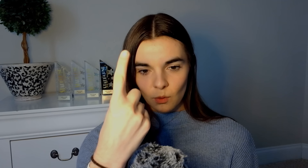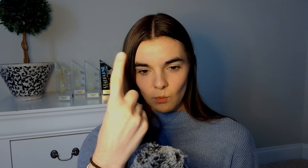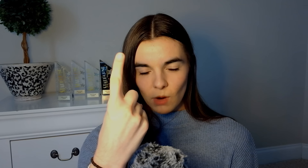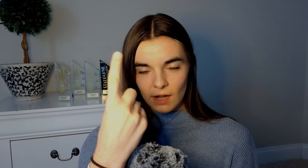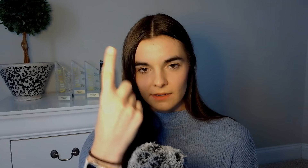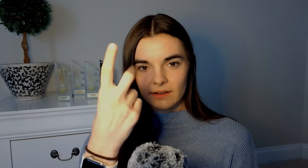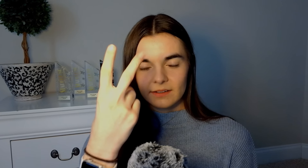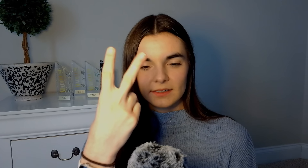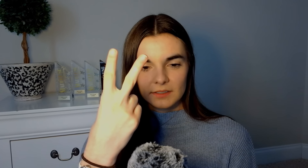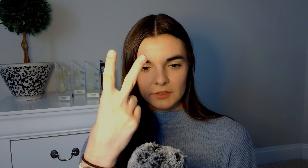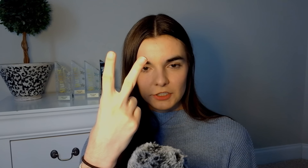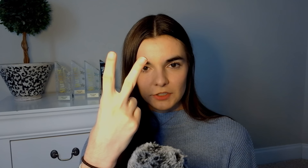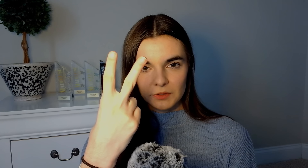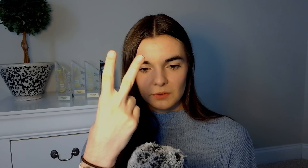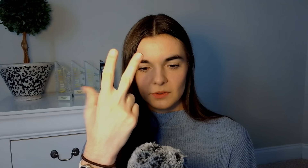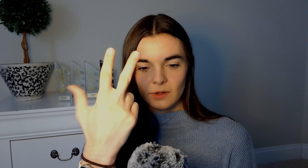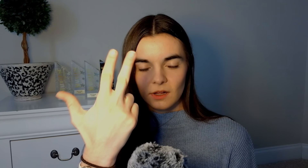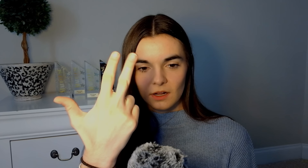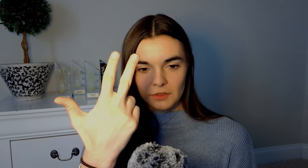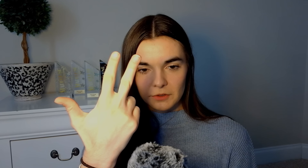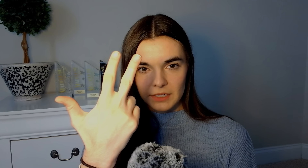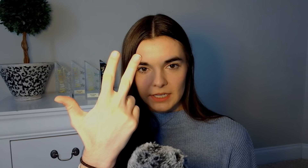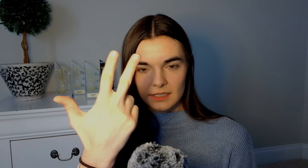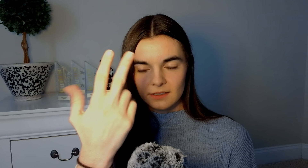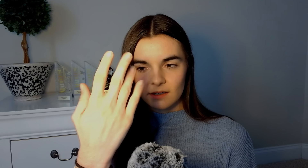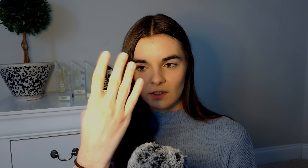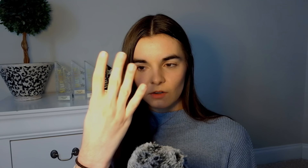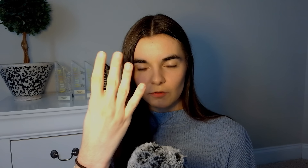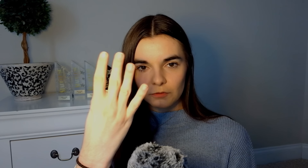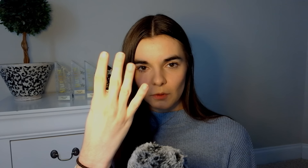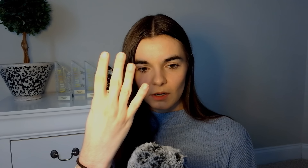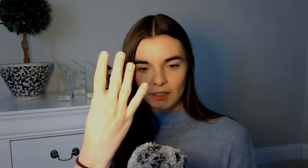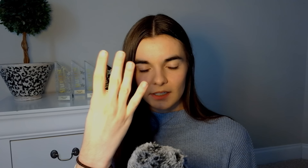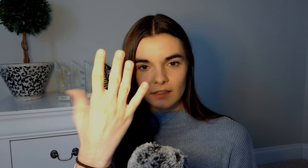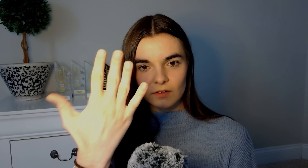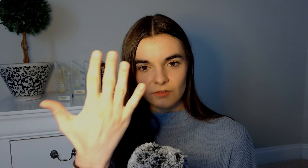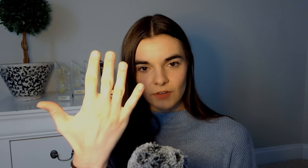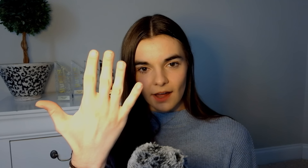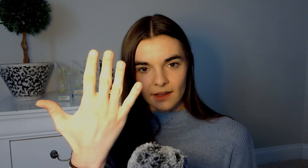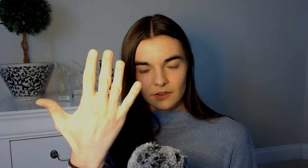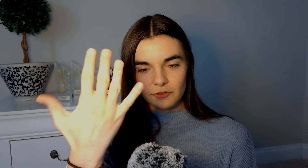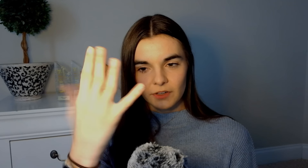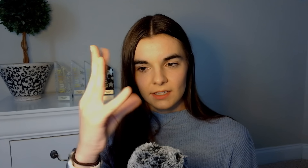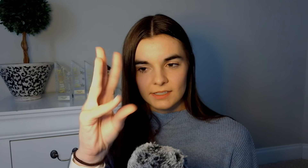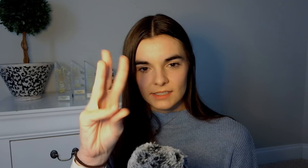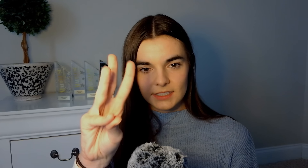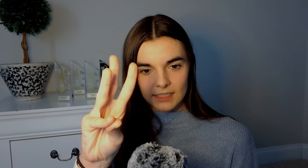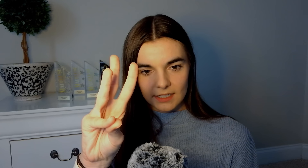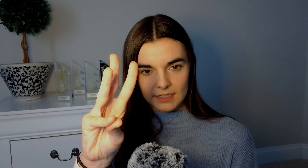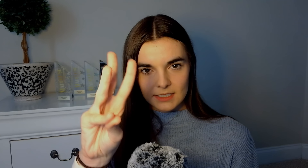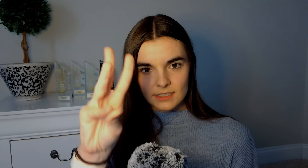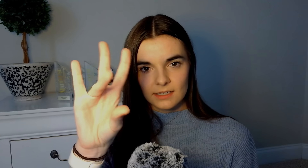1, 2, 3, 4, 5, 6,